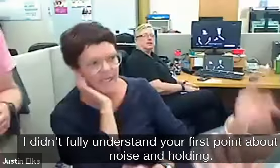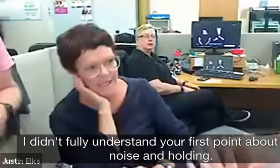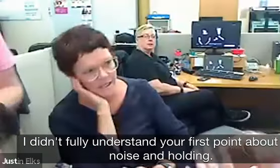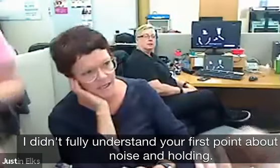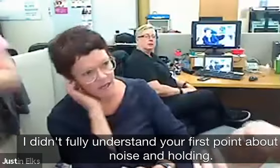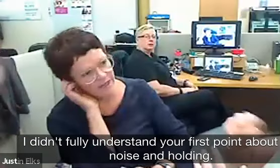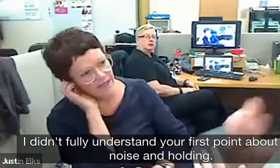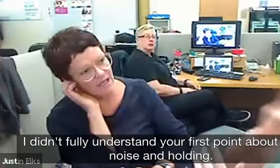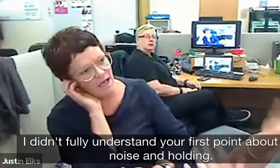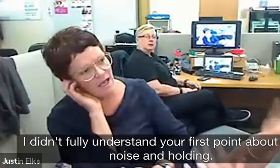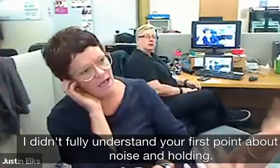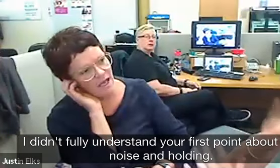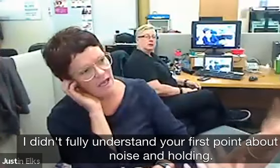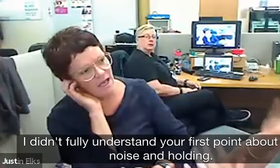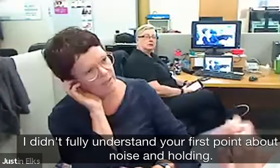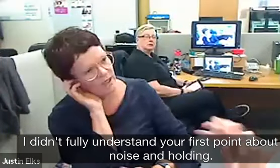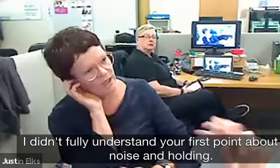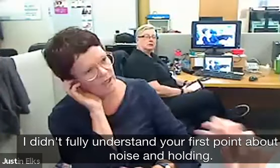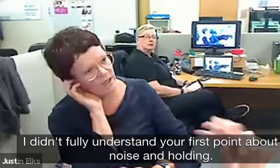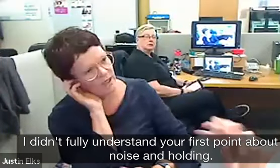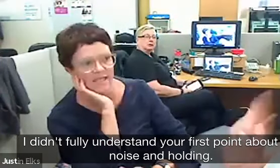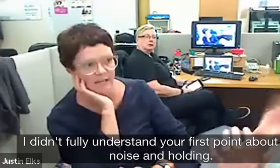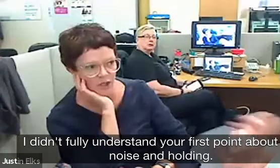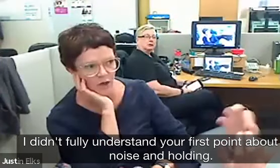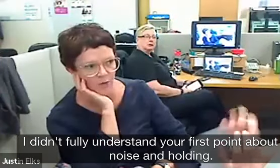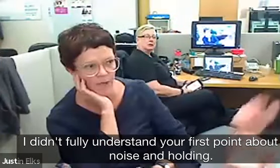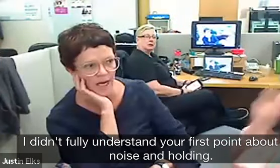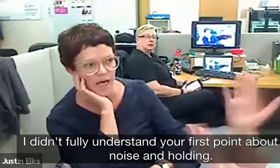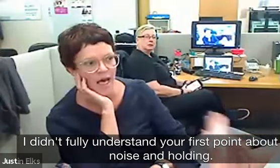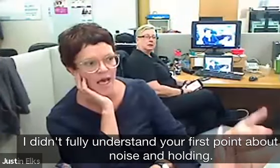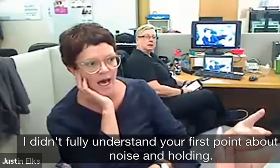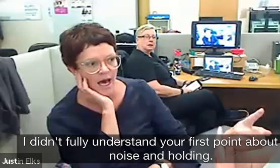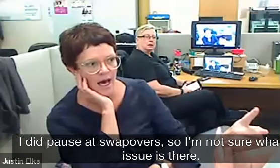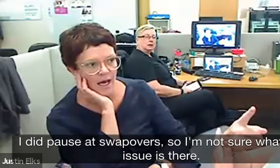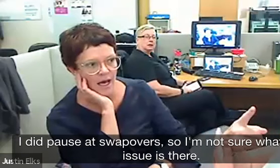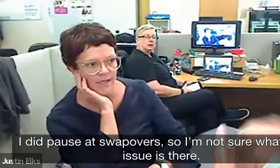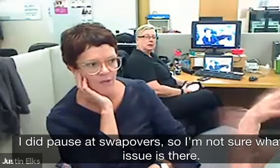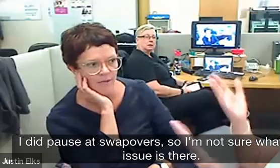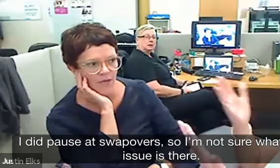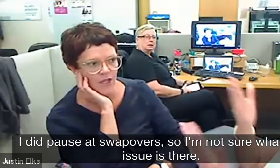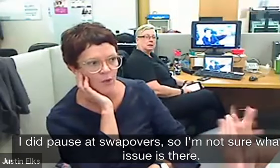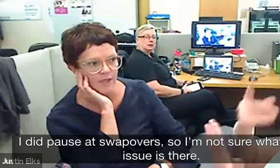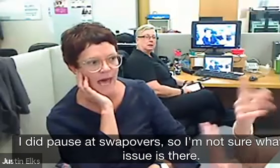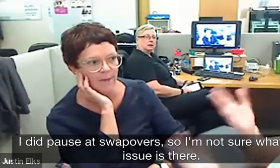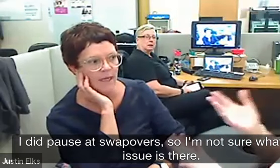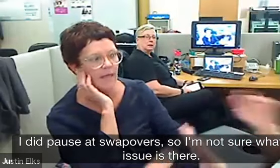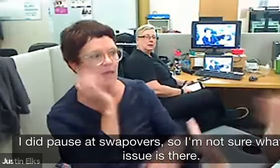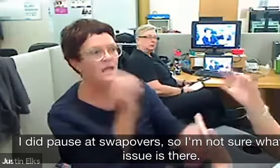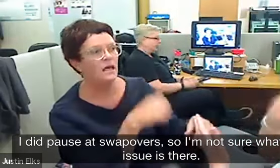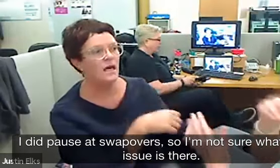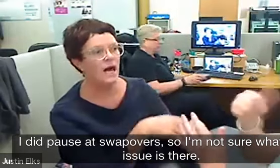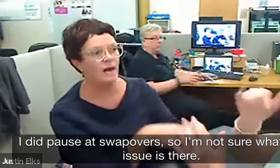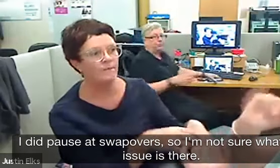I think because I've got a deaf interpreter Sometimes I don't know what's